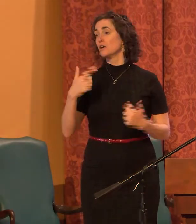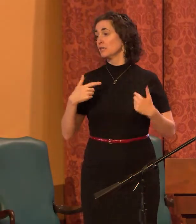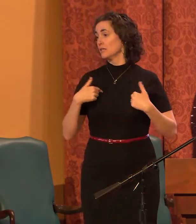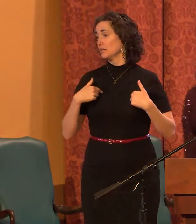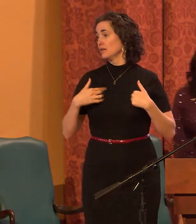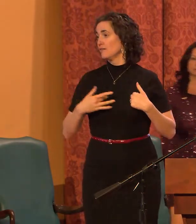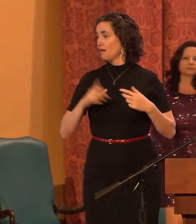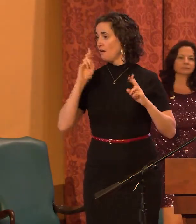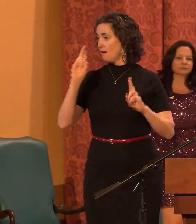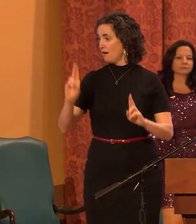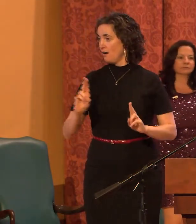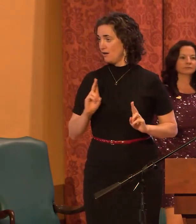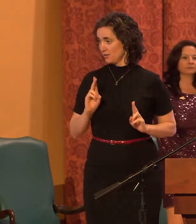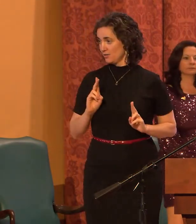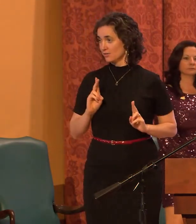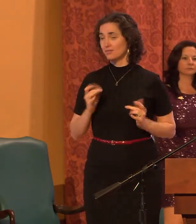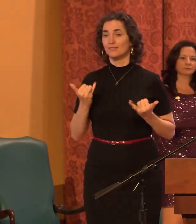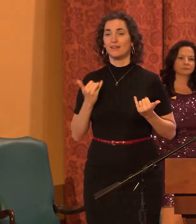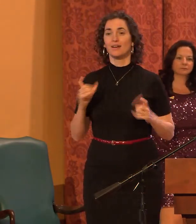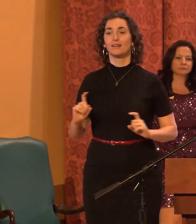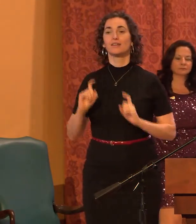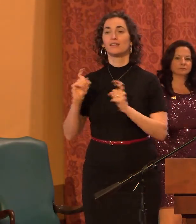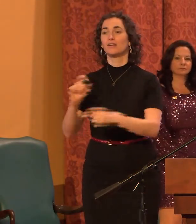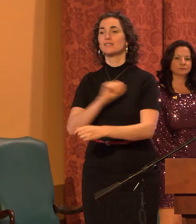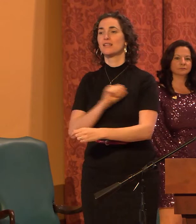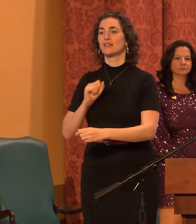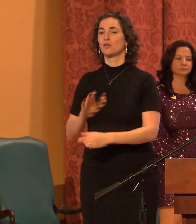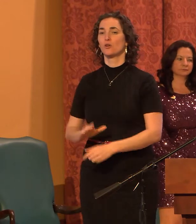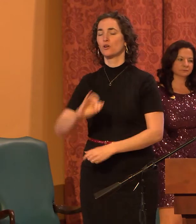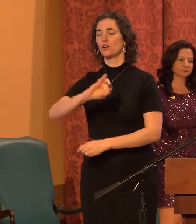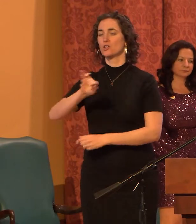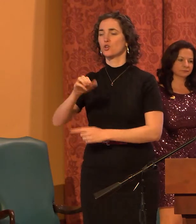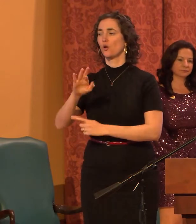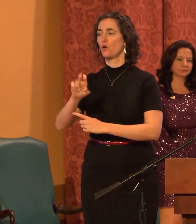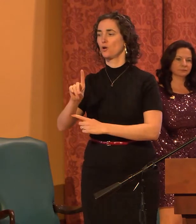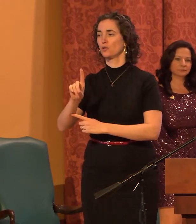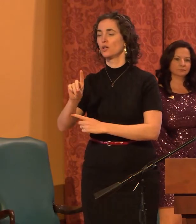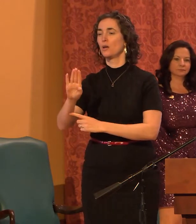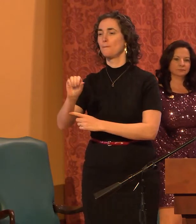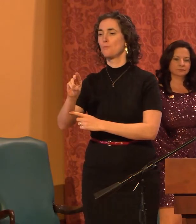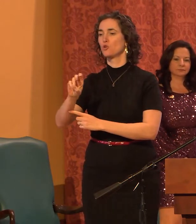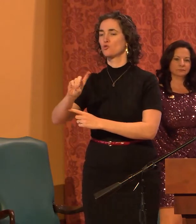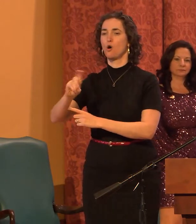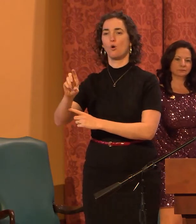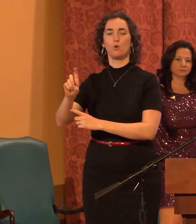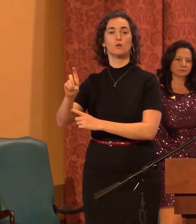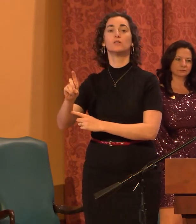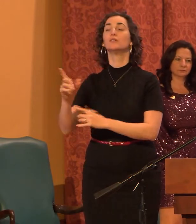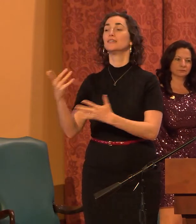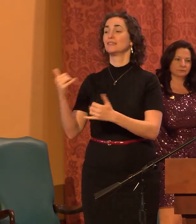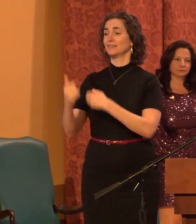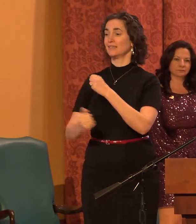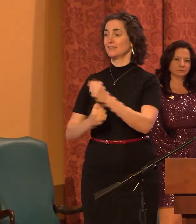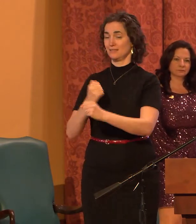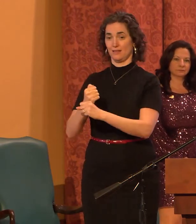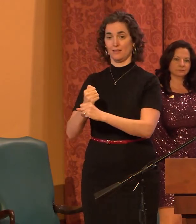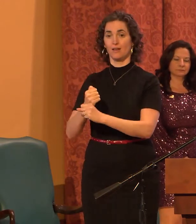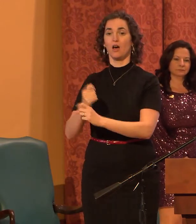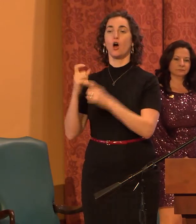honor to present Senator Gerald Boudreaux with the Elected Official of the Year